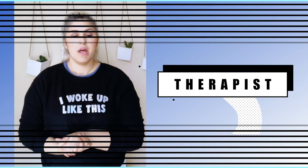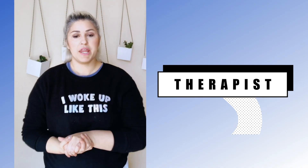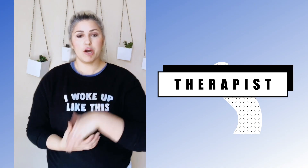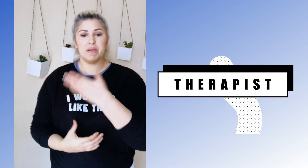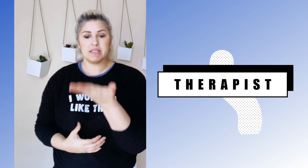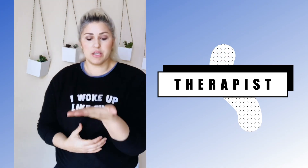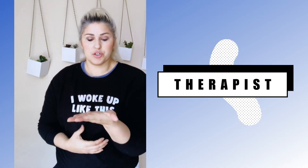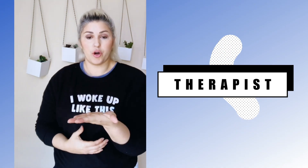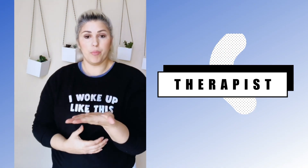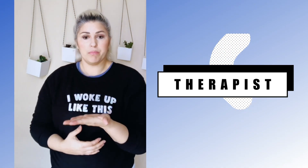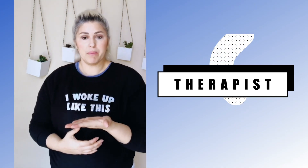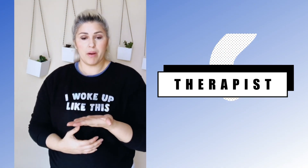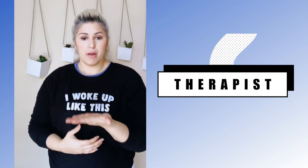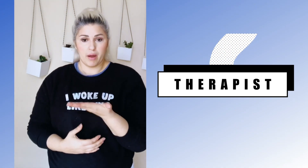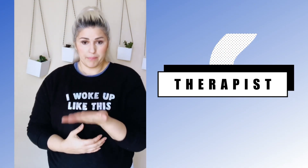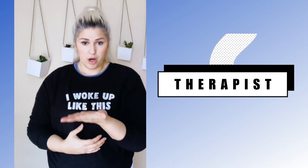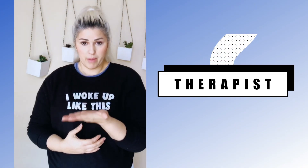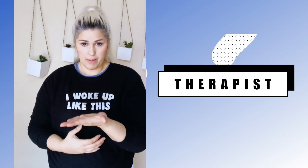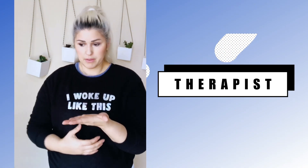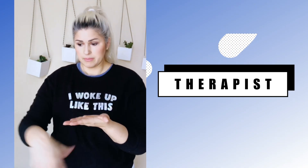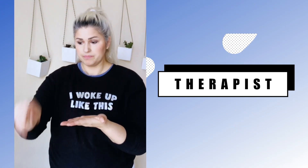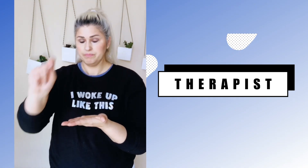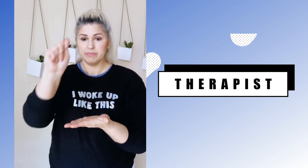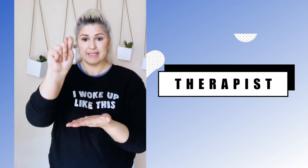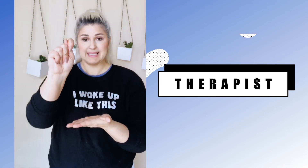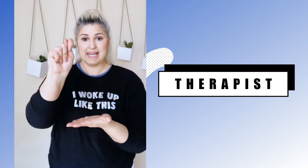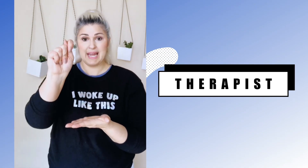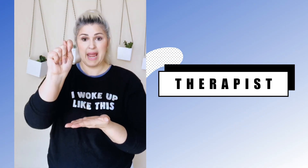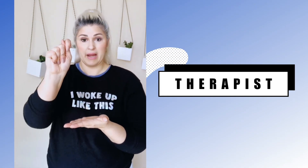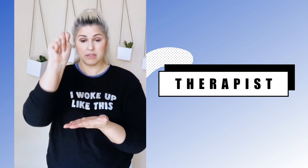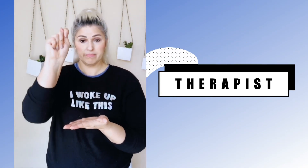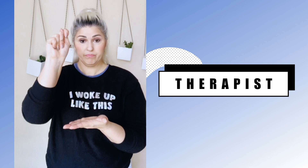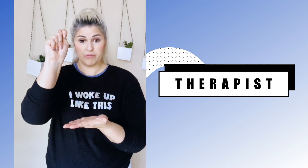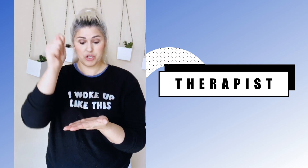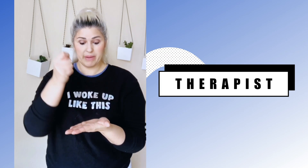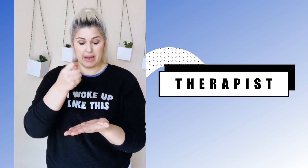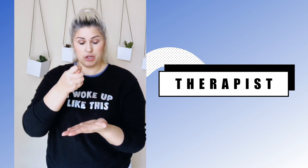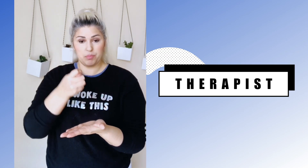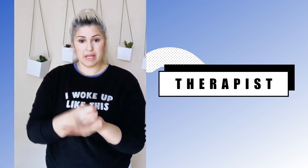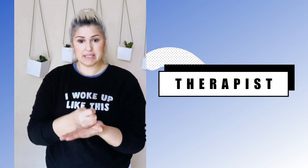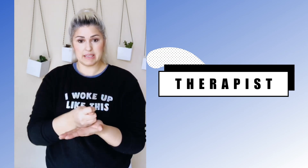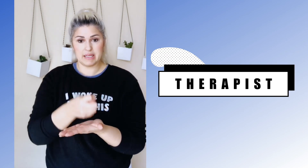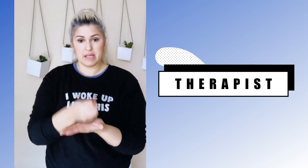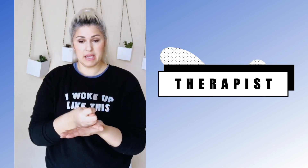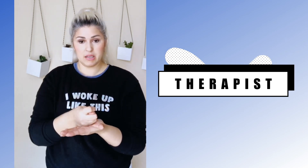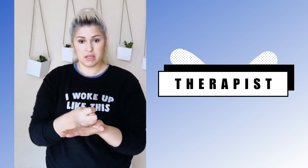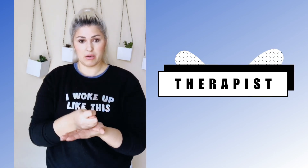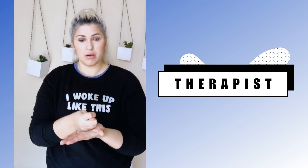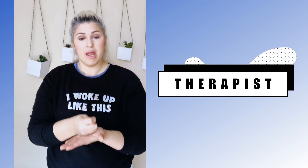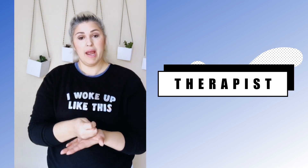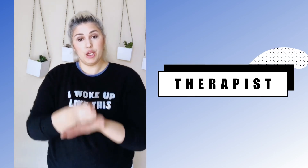Therapist. Therapist is your open B, palm up, T hand of your dominant hand, and you place it